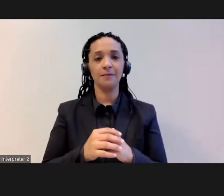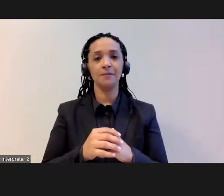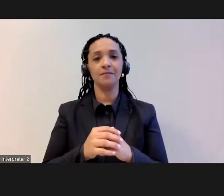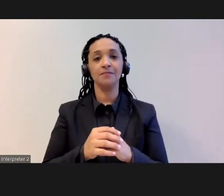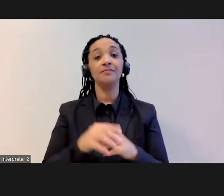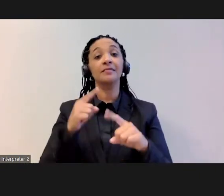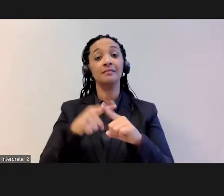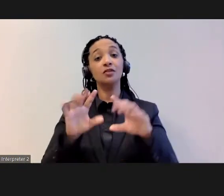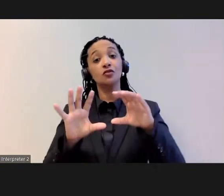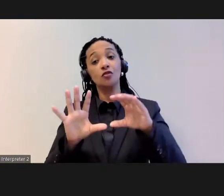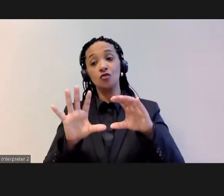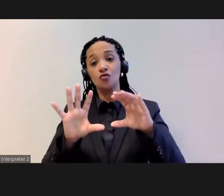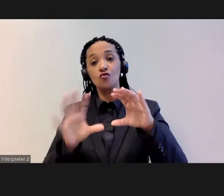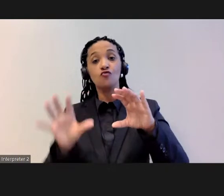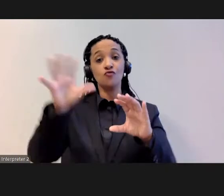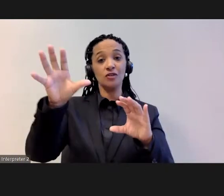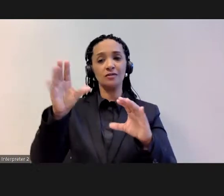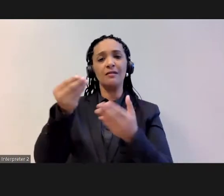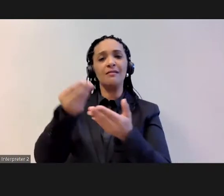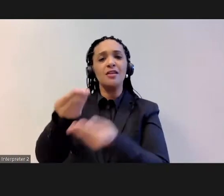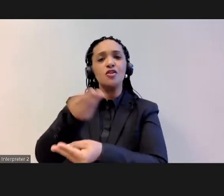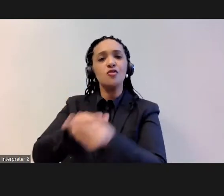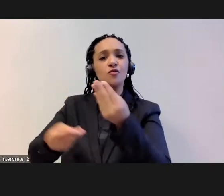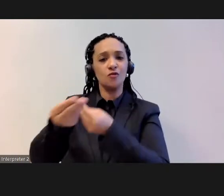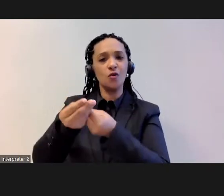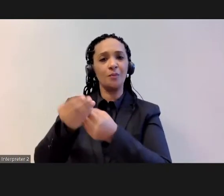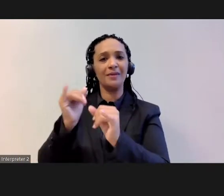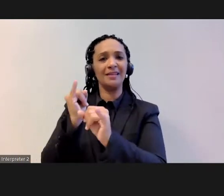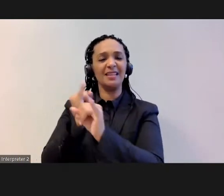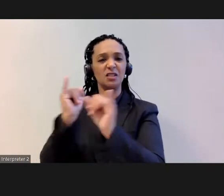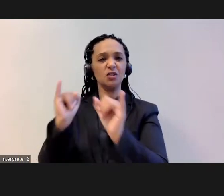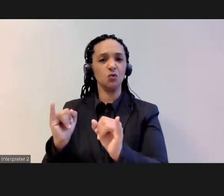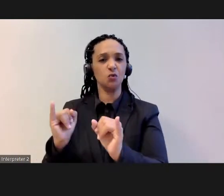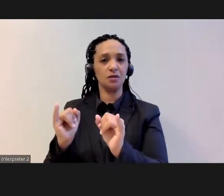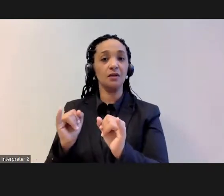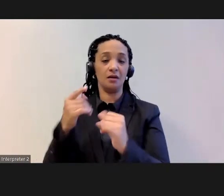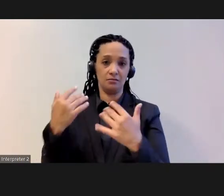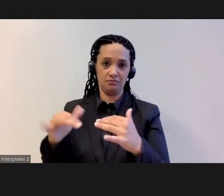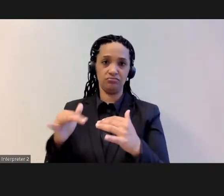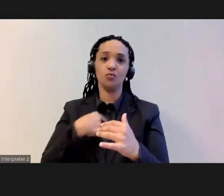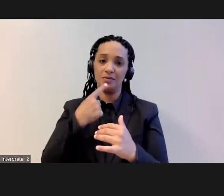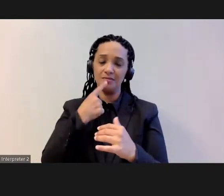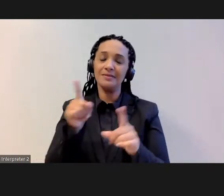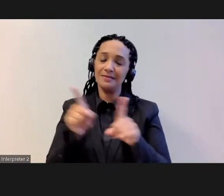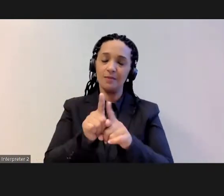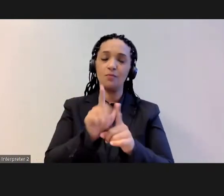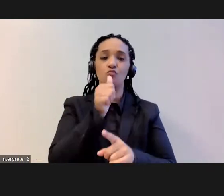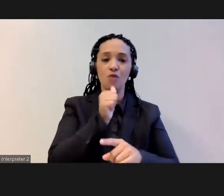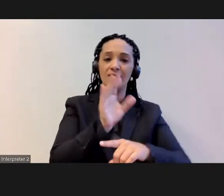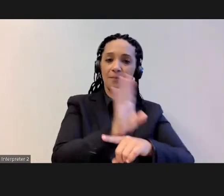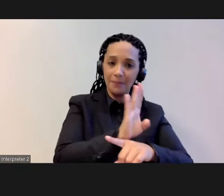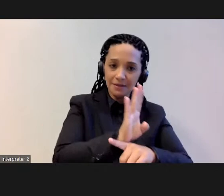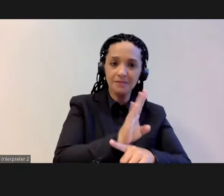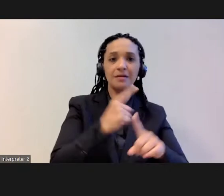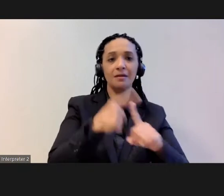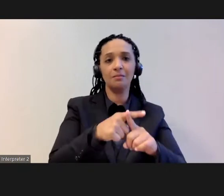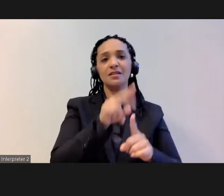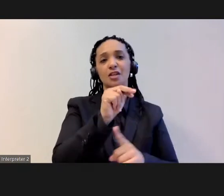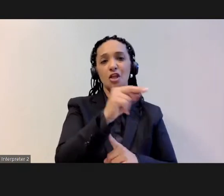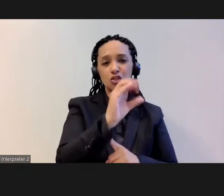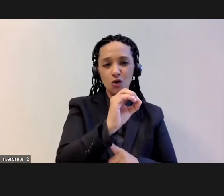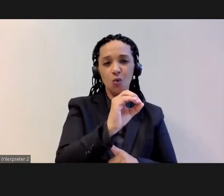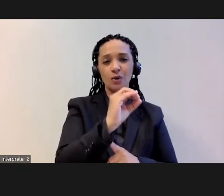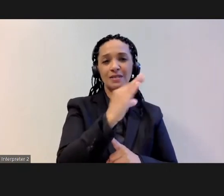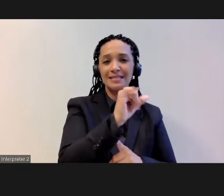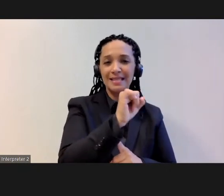regional economic institutions is important in this space. And as we said, private sector and other non-state actors, we all have a